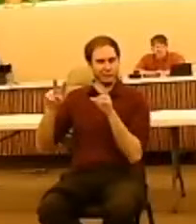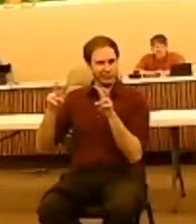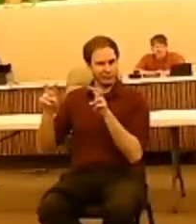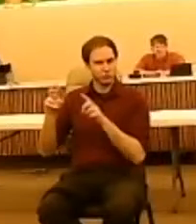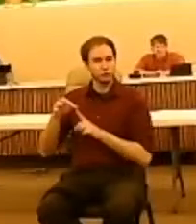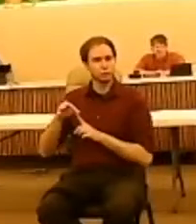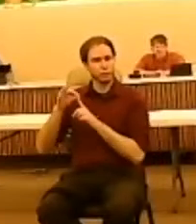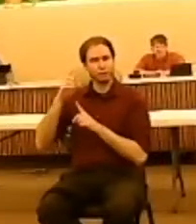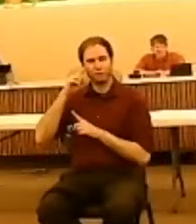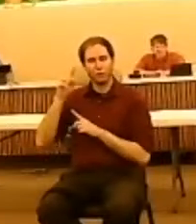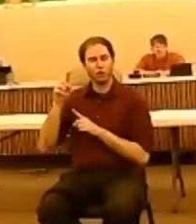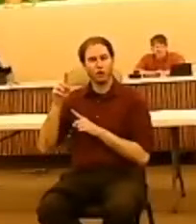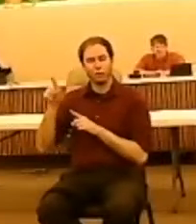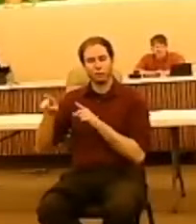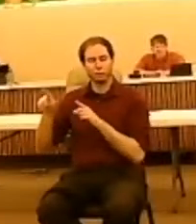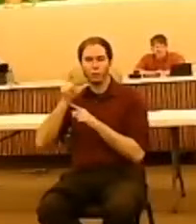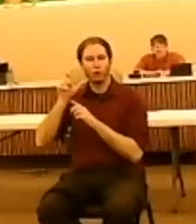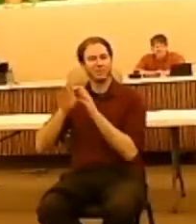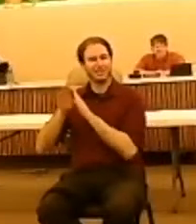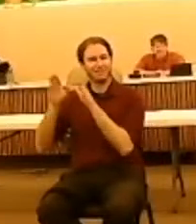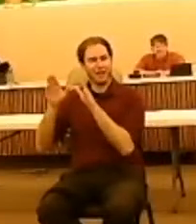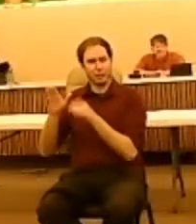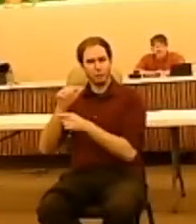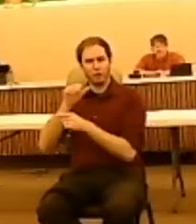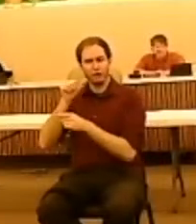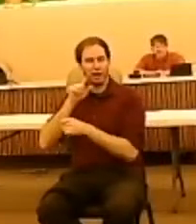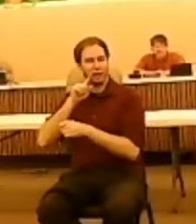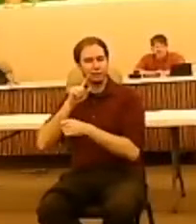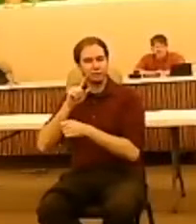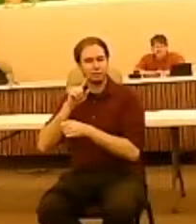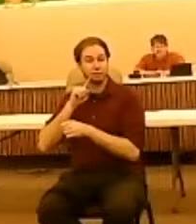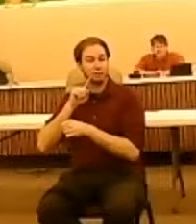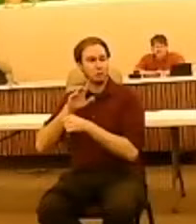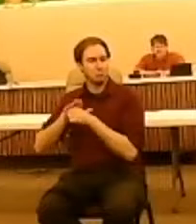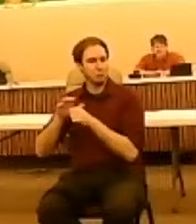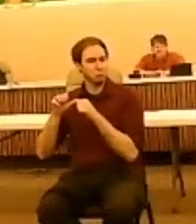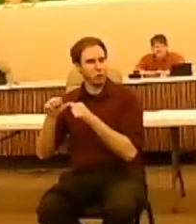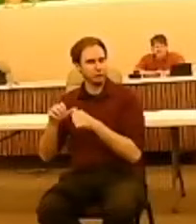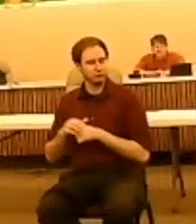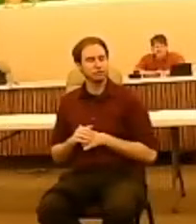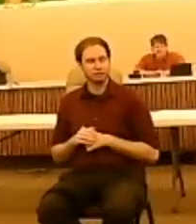especially when developers aren't living up to their end of the bargain.